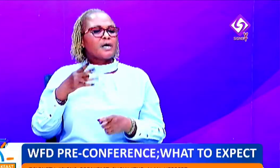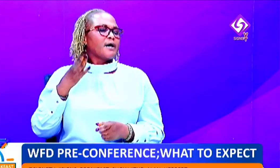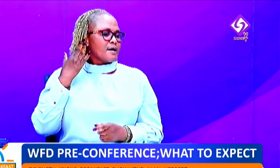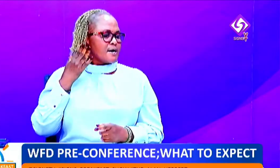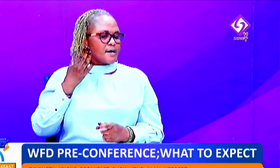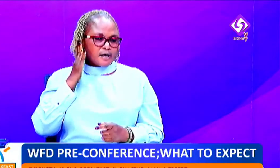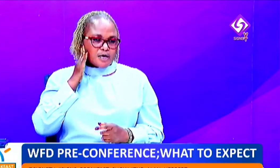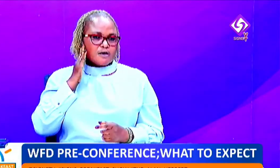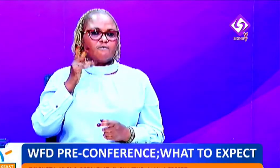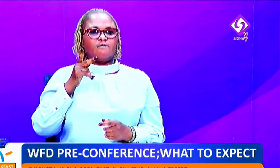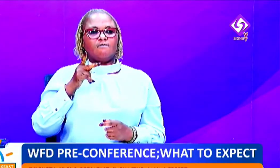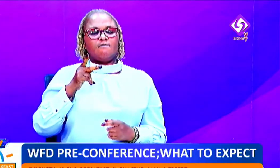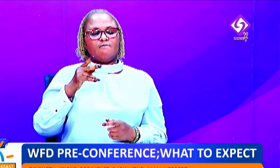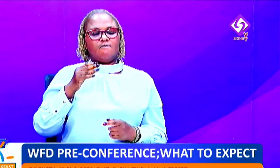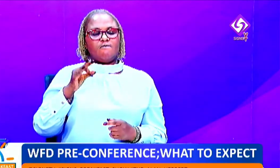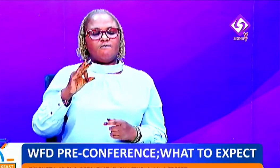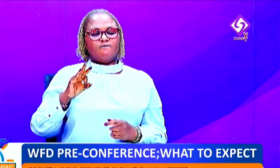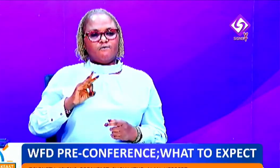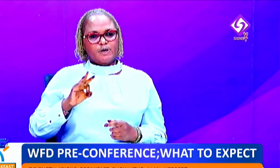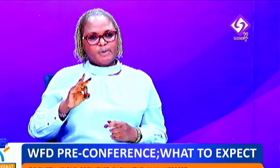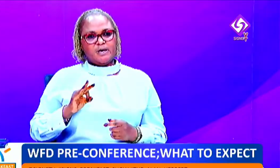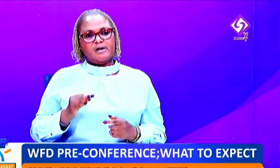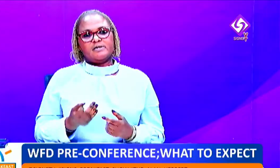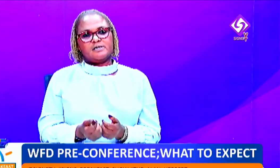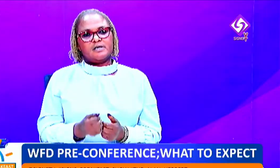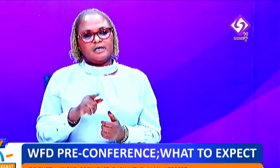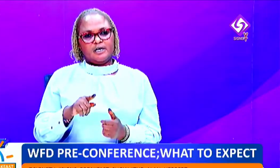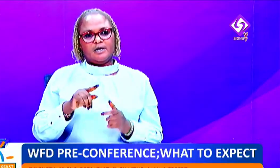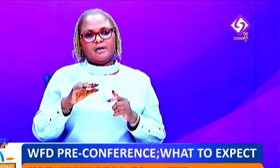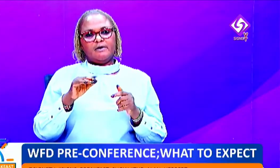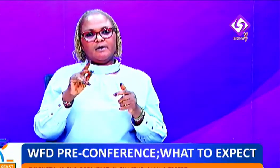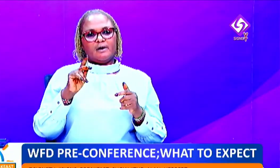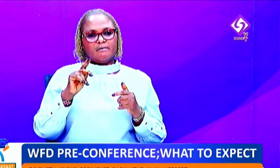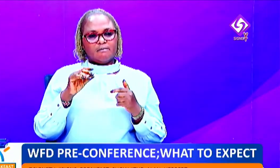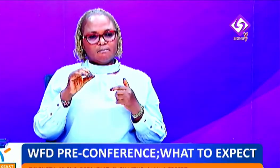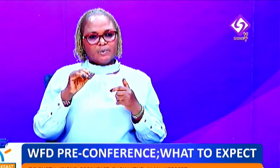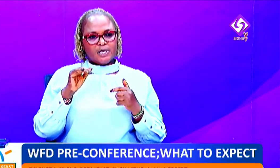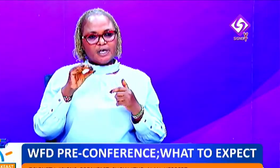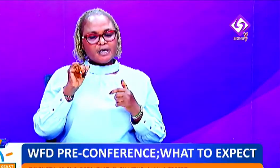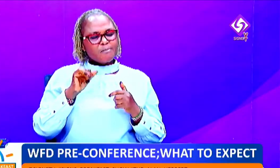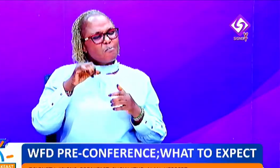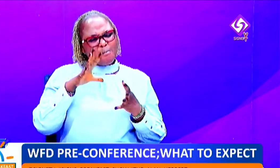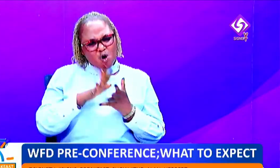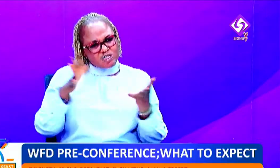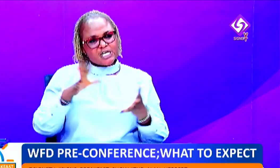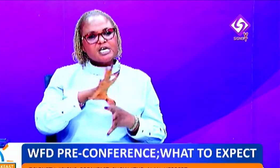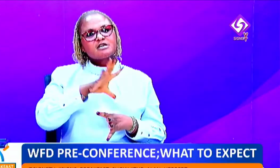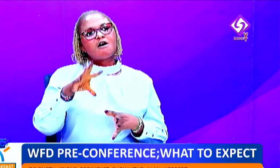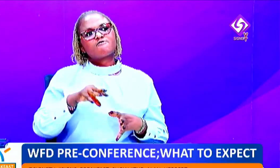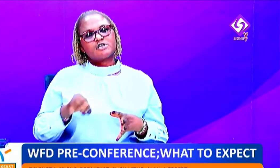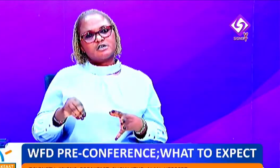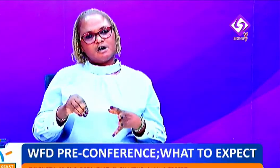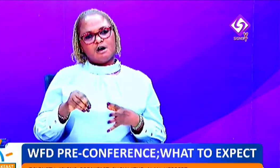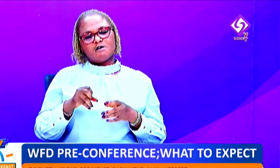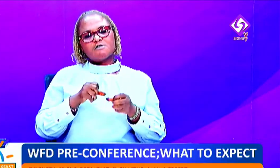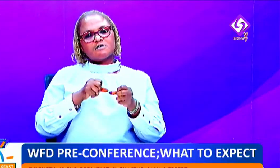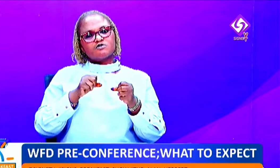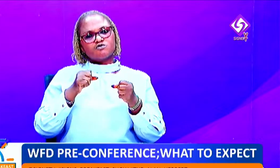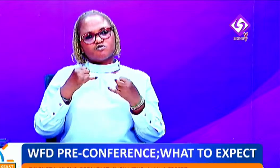there are a lot of challenges that deaf women experienced, especially in our society, and mostly, for example, in